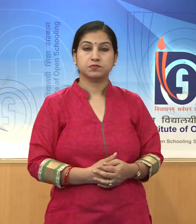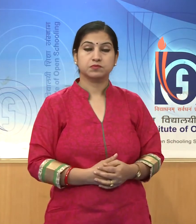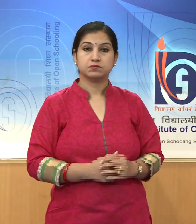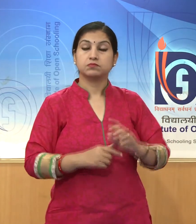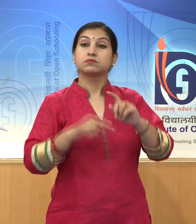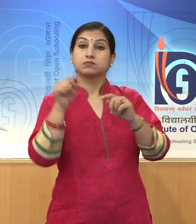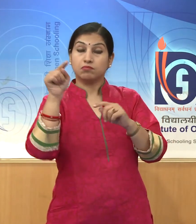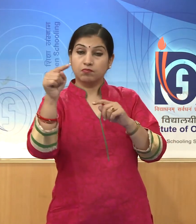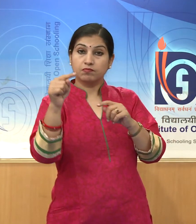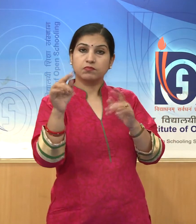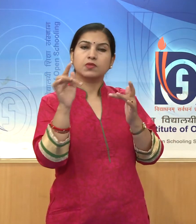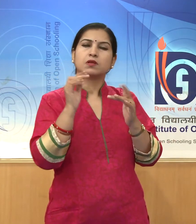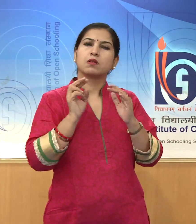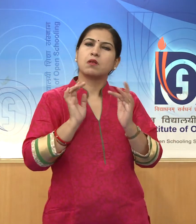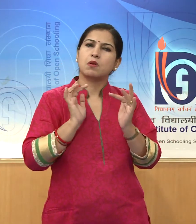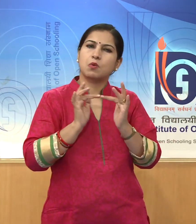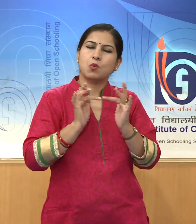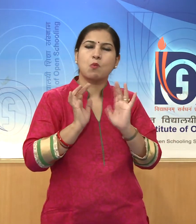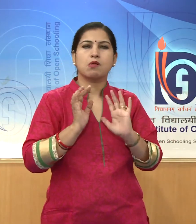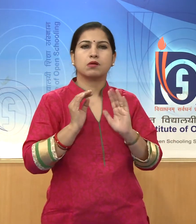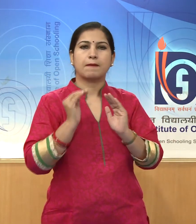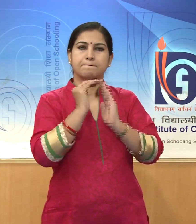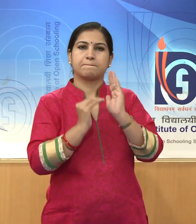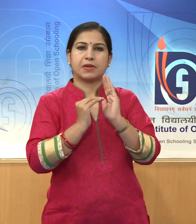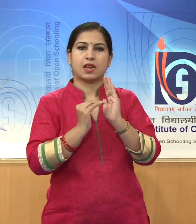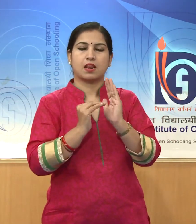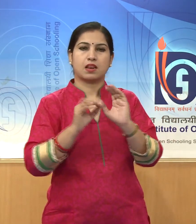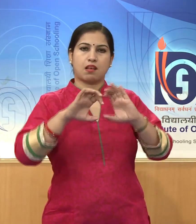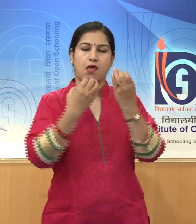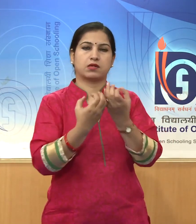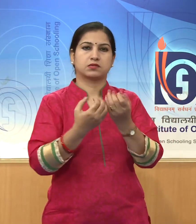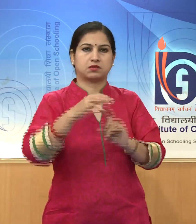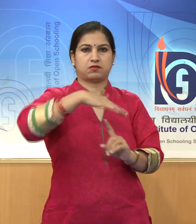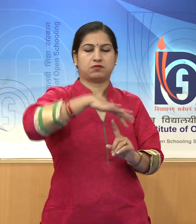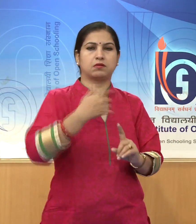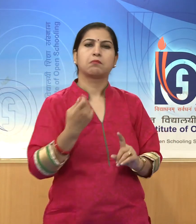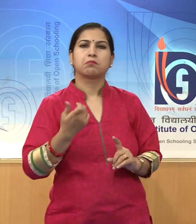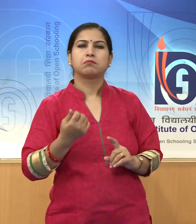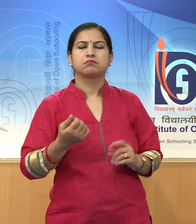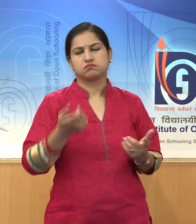His lower middle class background and financial